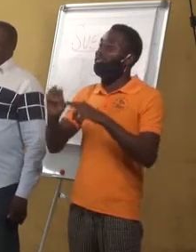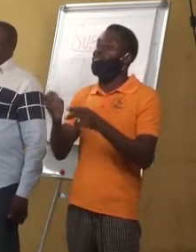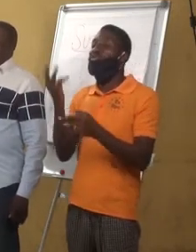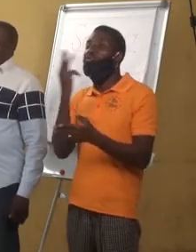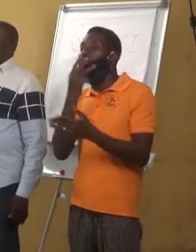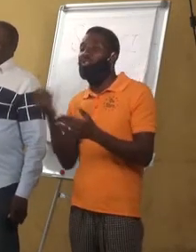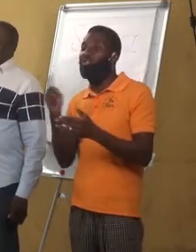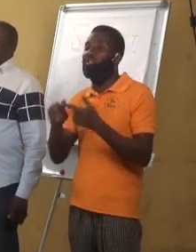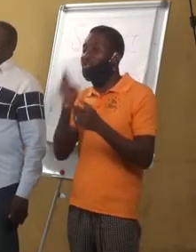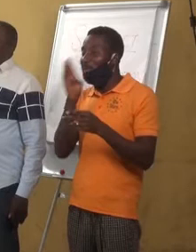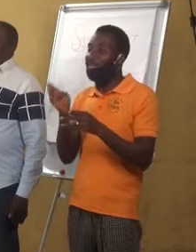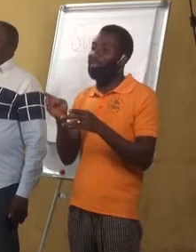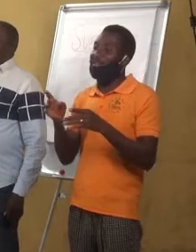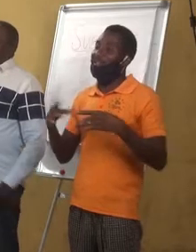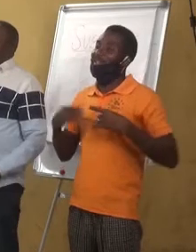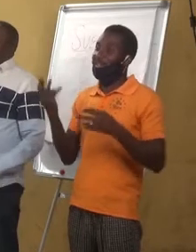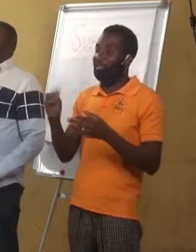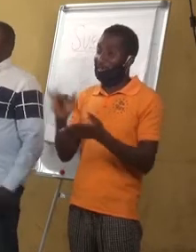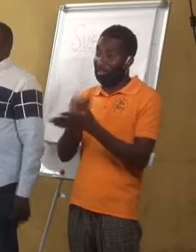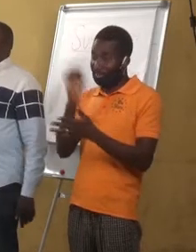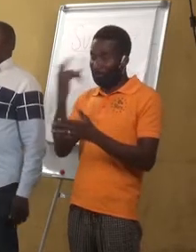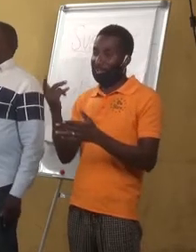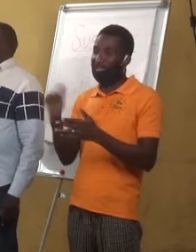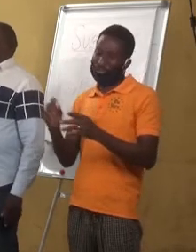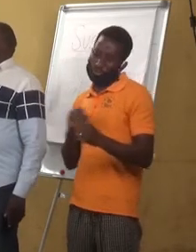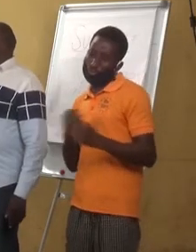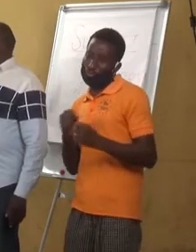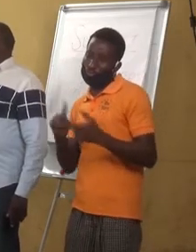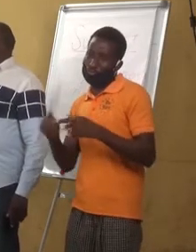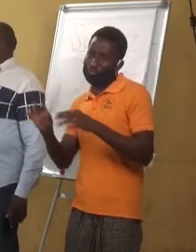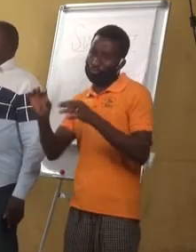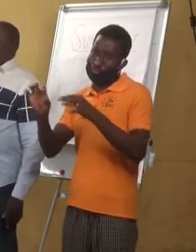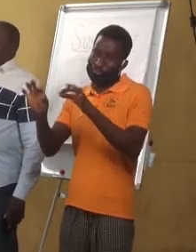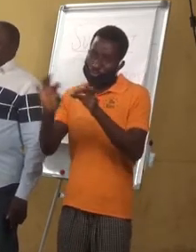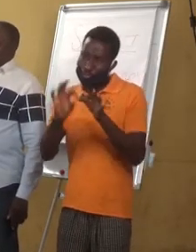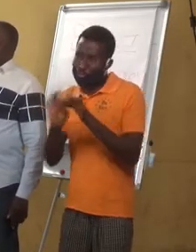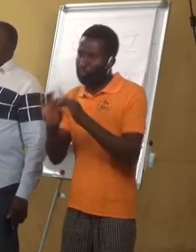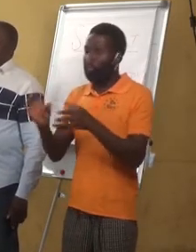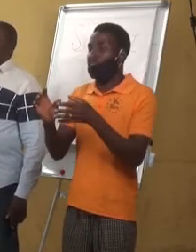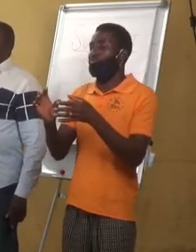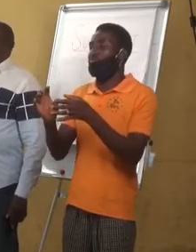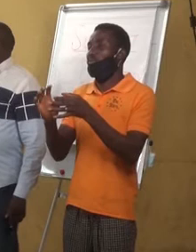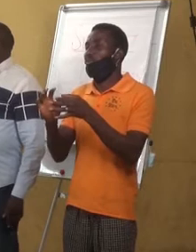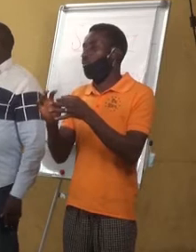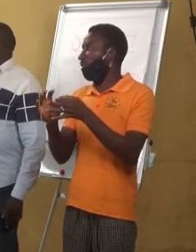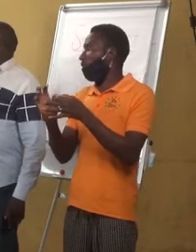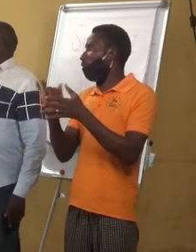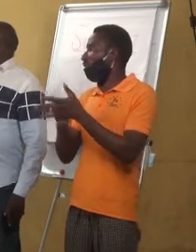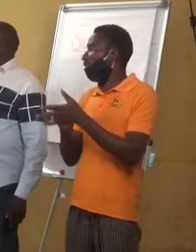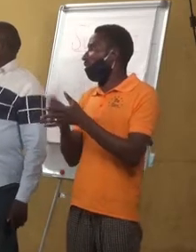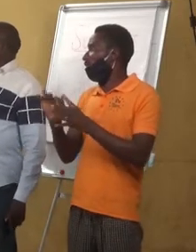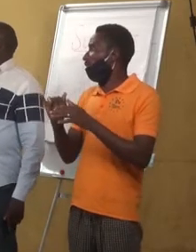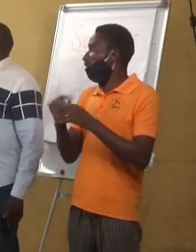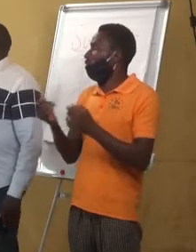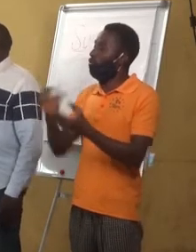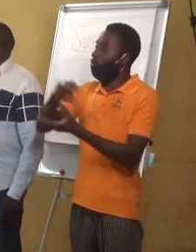is why they struggle to form bond with other elements so that they can form compound. Next,